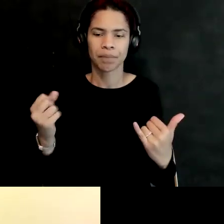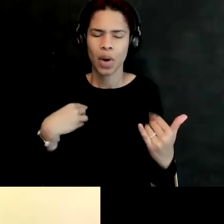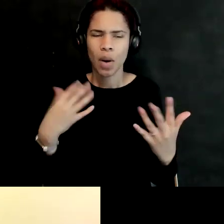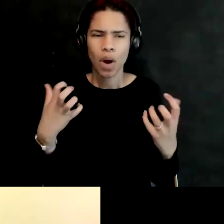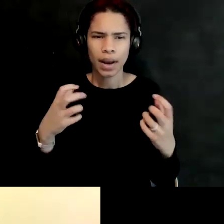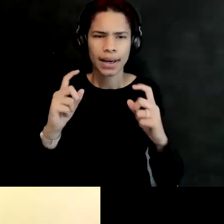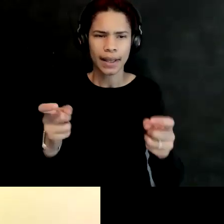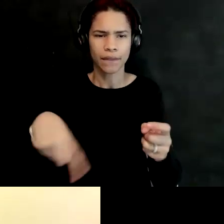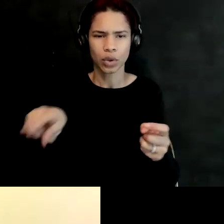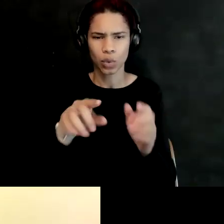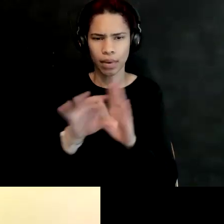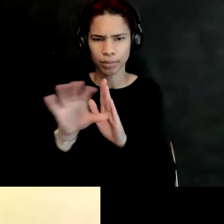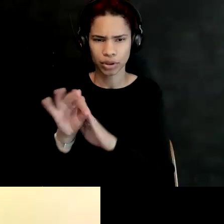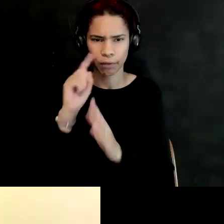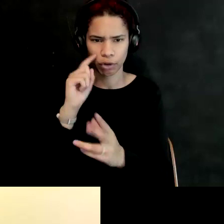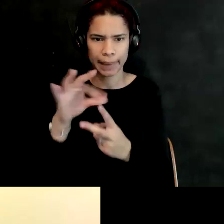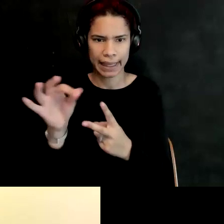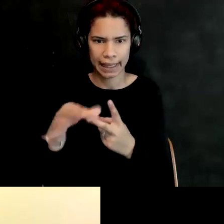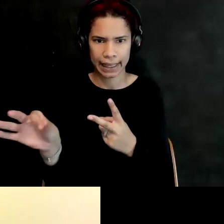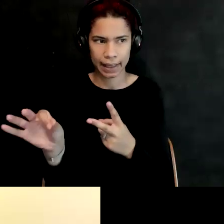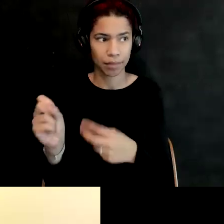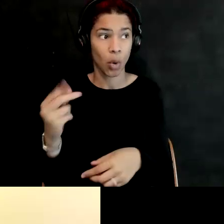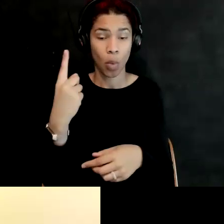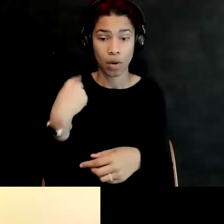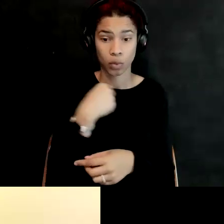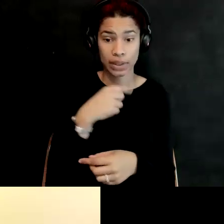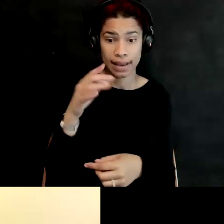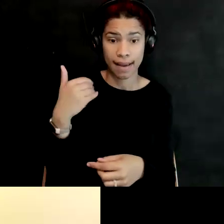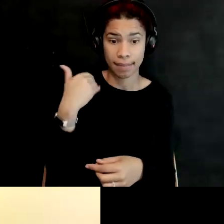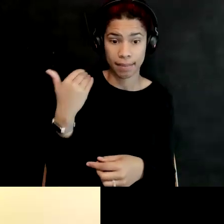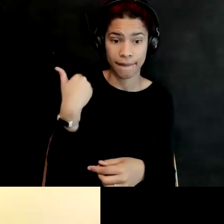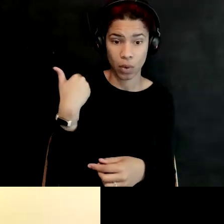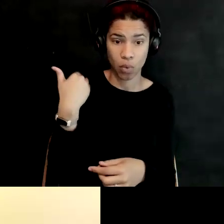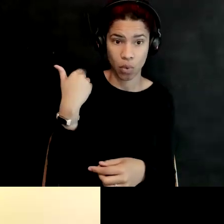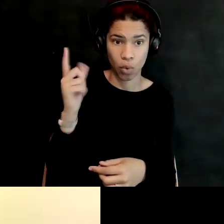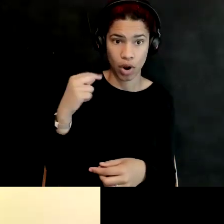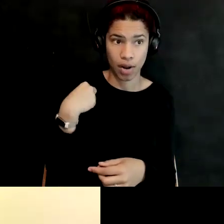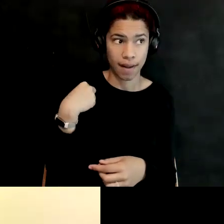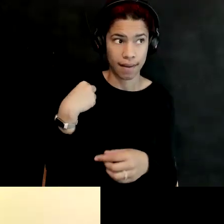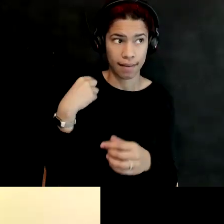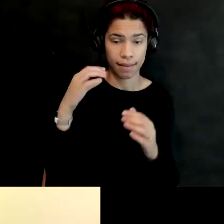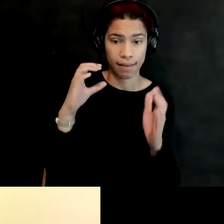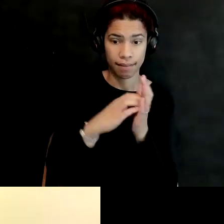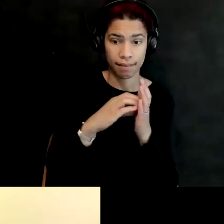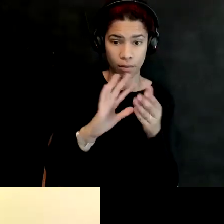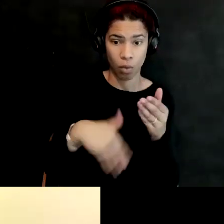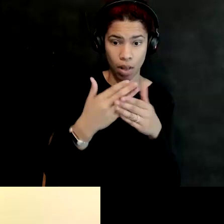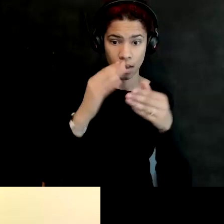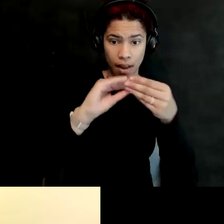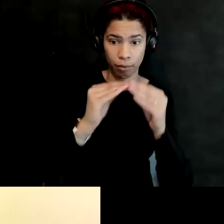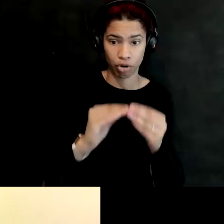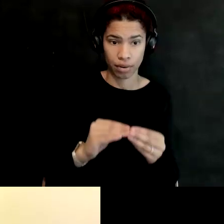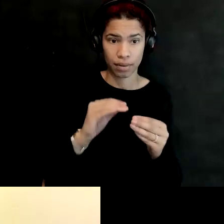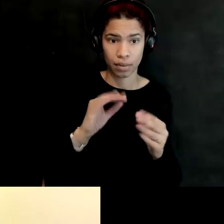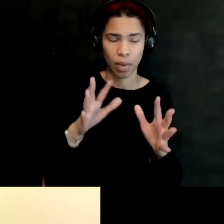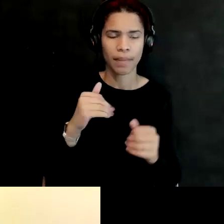choose either one. So I'm going to make it a little bit smaller. So the one that we had before, where I had it all numbered in the other,